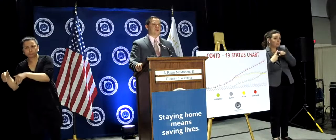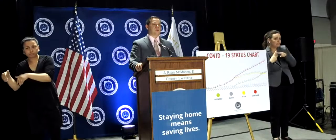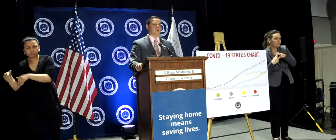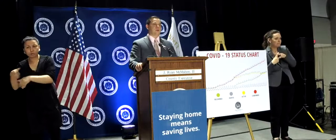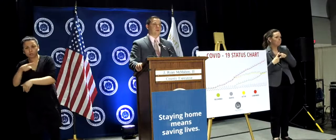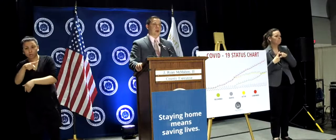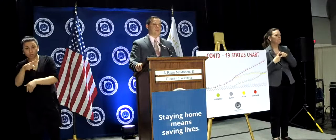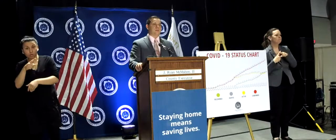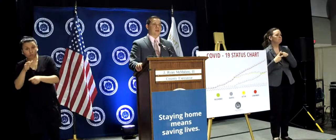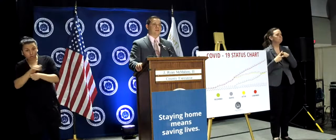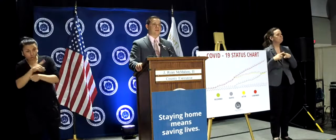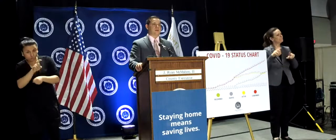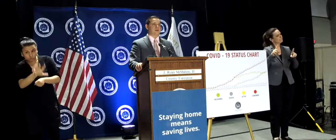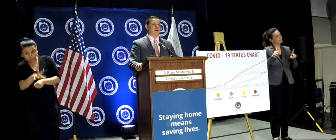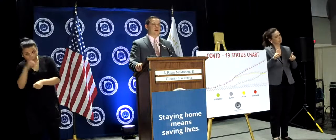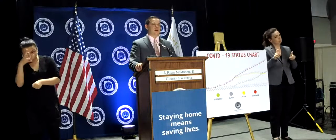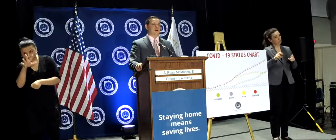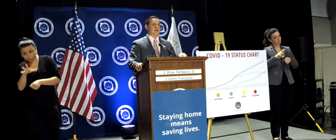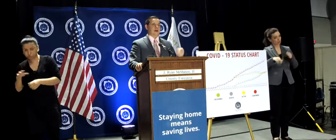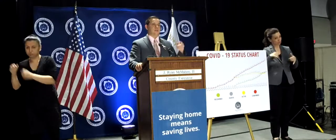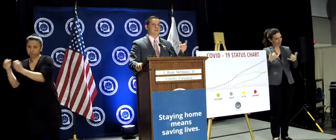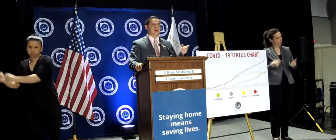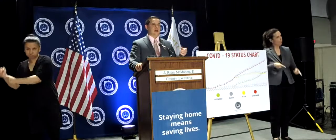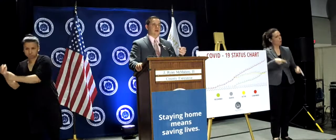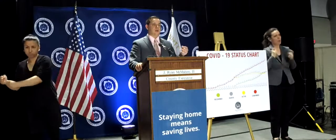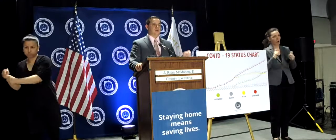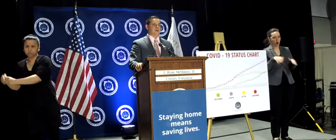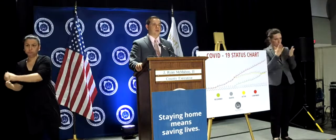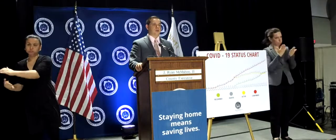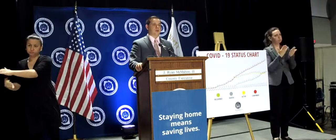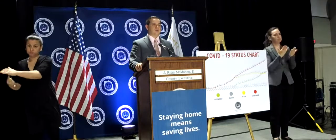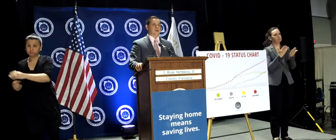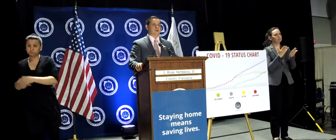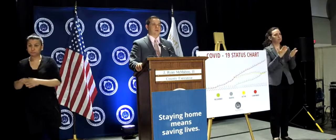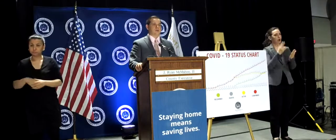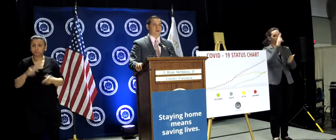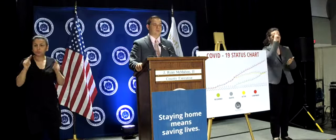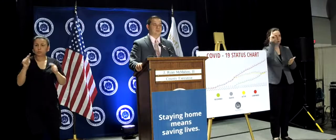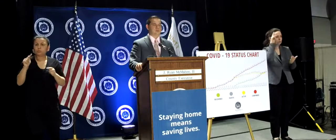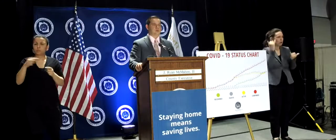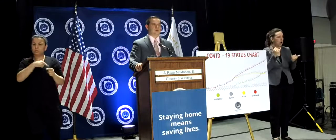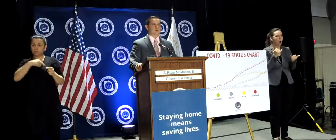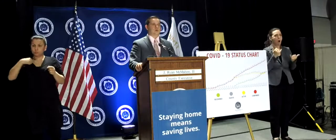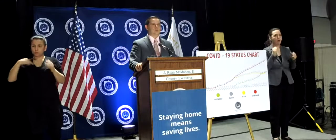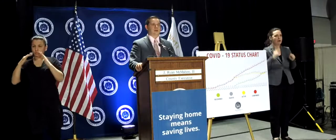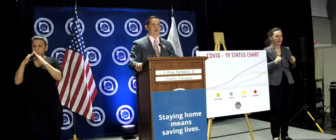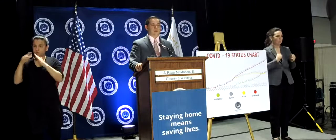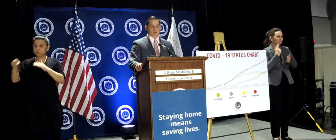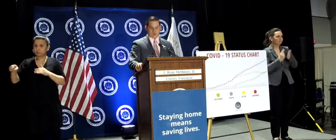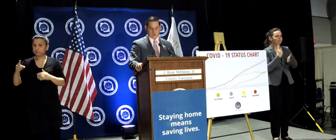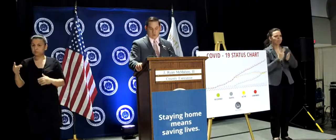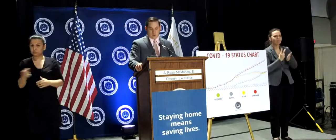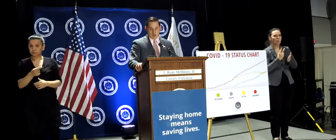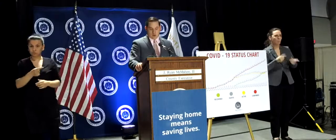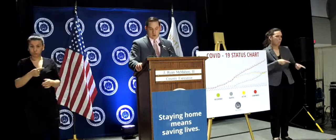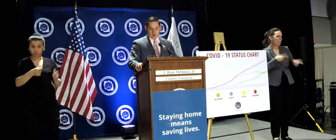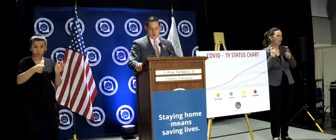hospitals now have the ability to rapid test, and our labs are now really turning times 24, 48